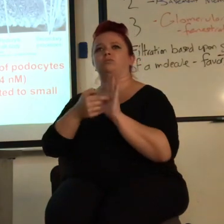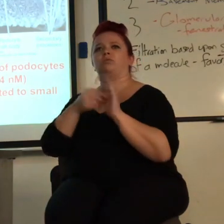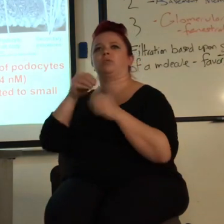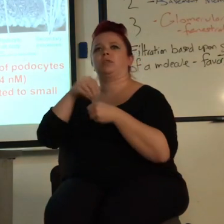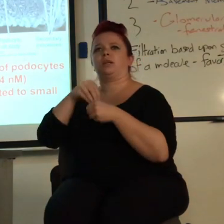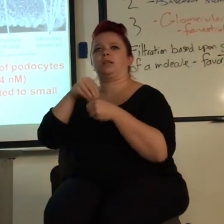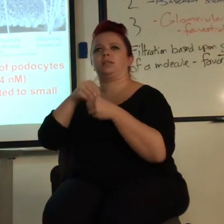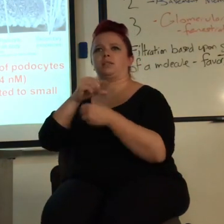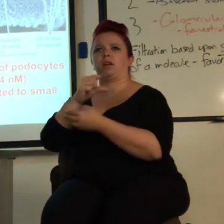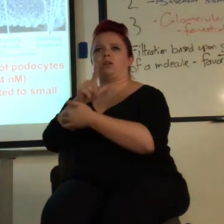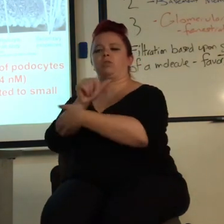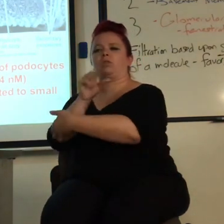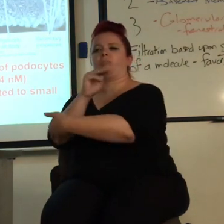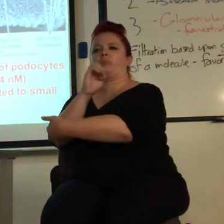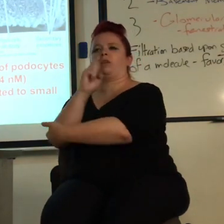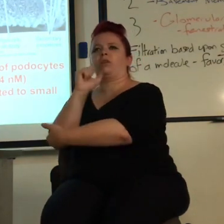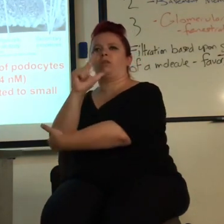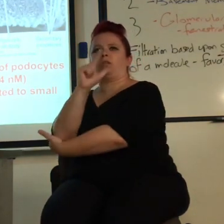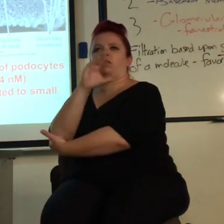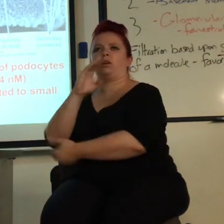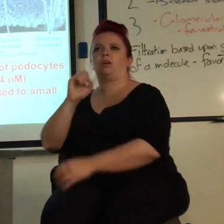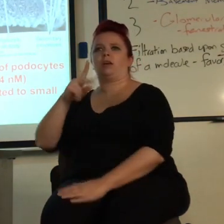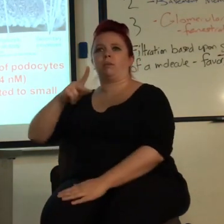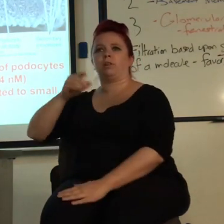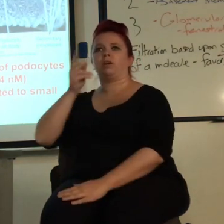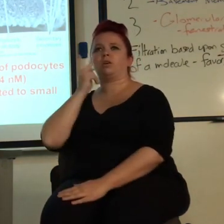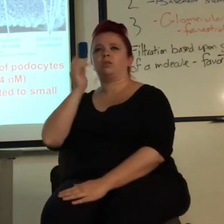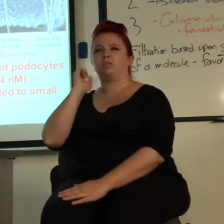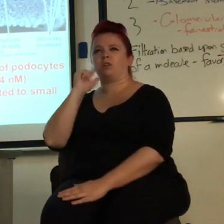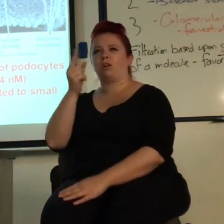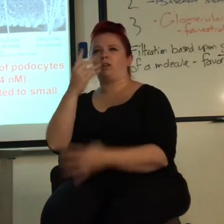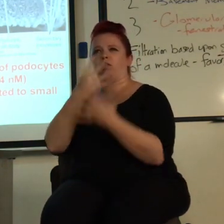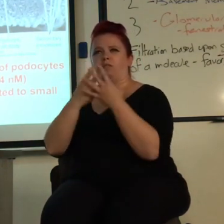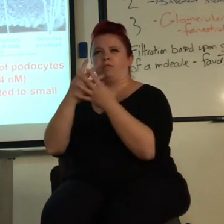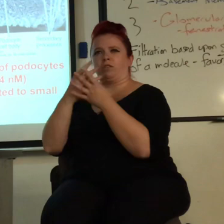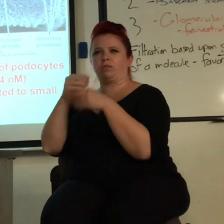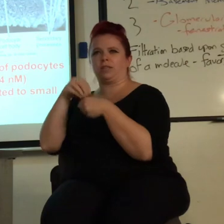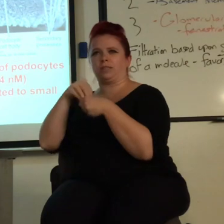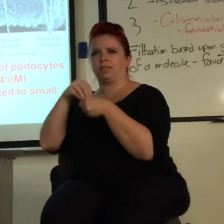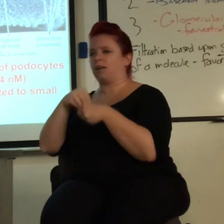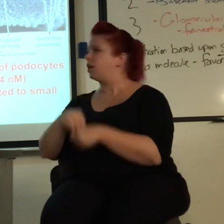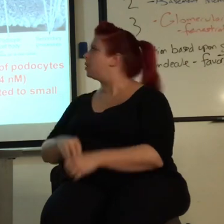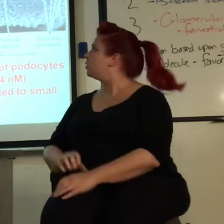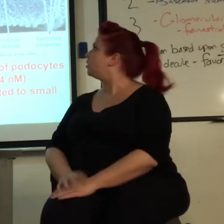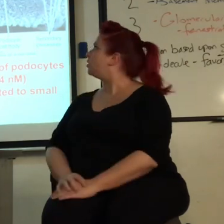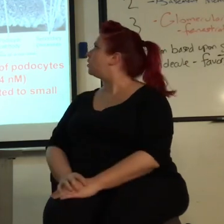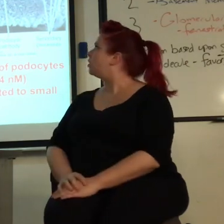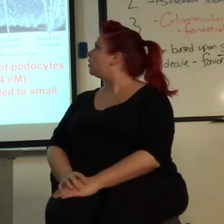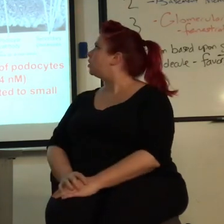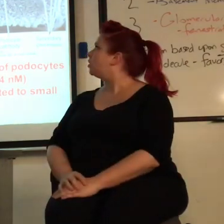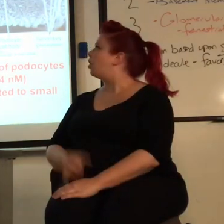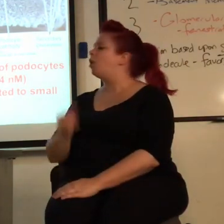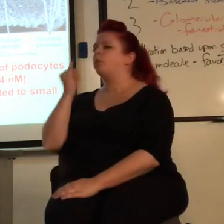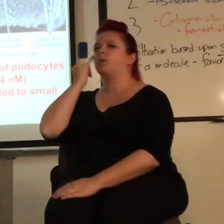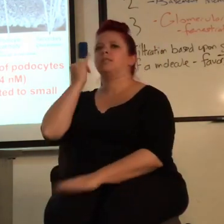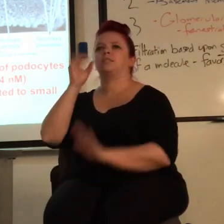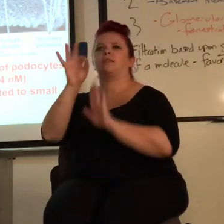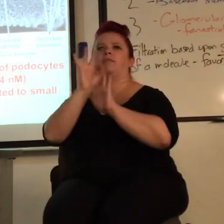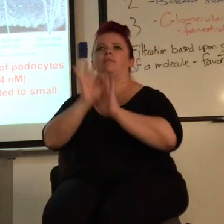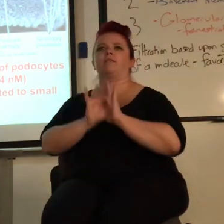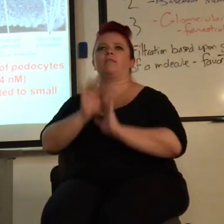can see all the fenestrations on the inside, how porous that is, little peppered little holes